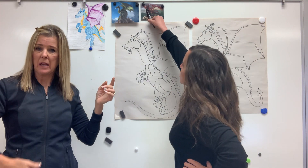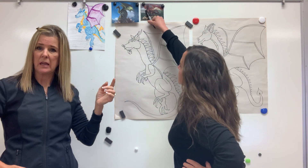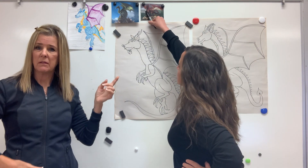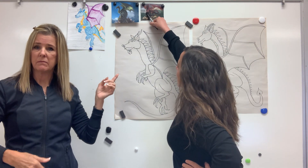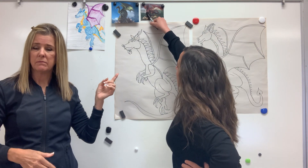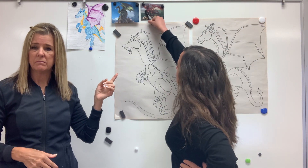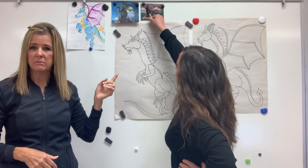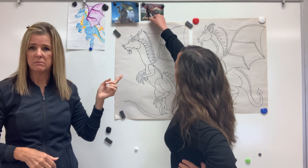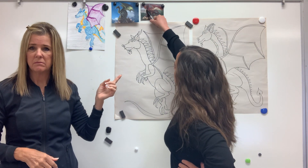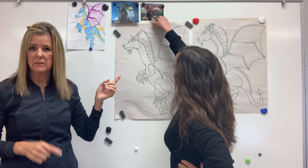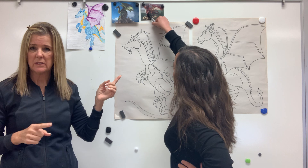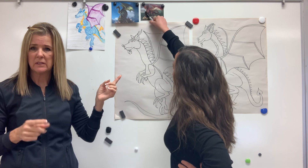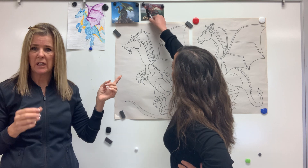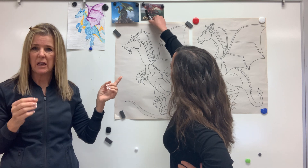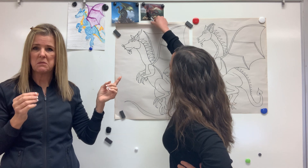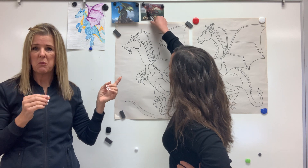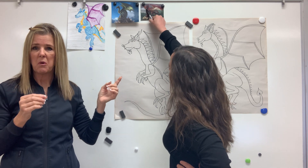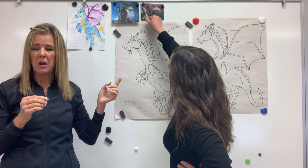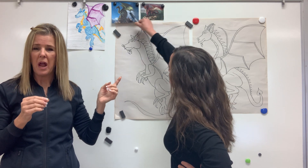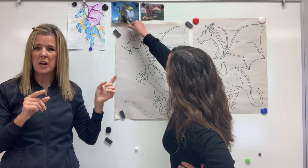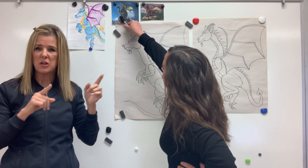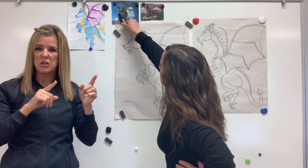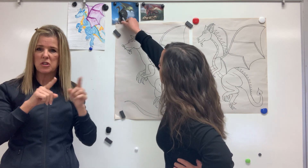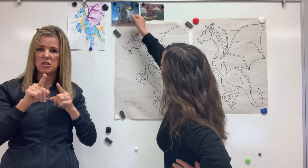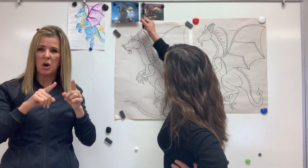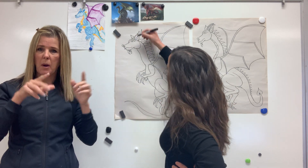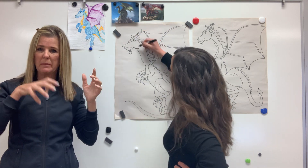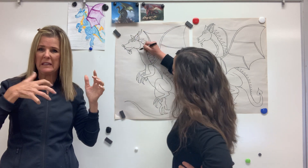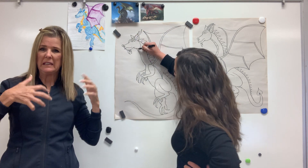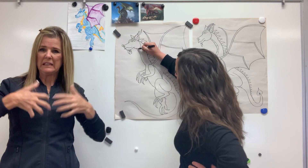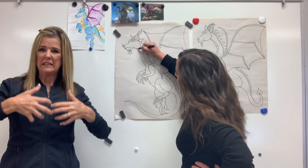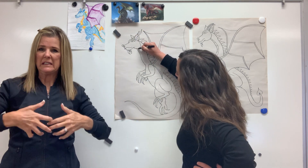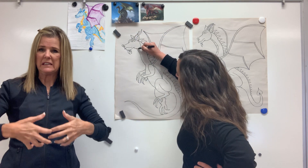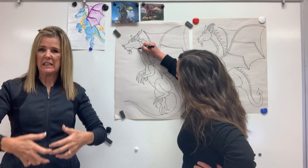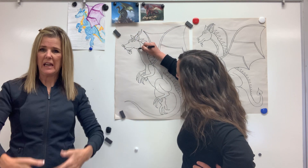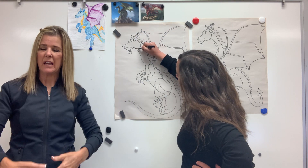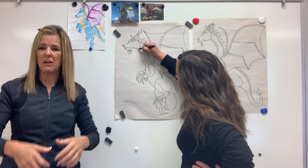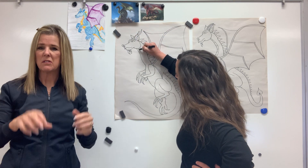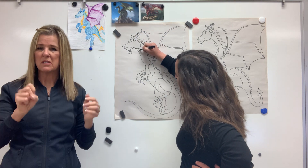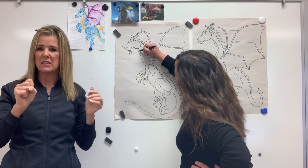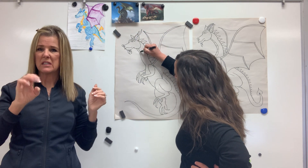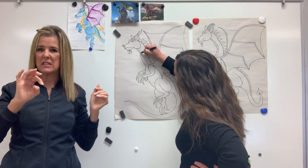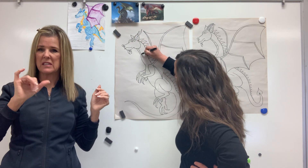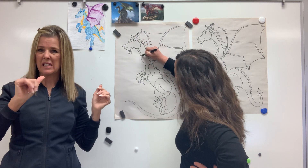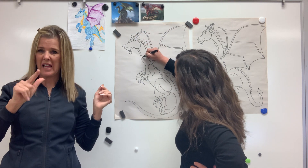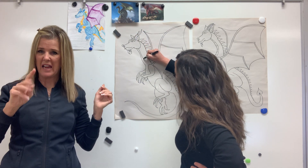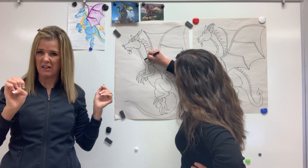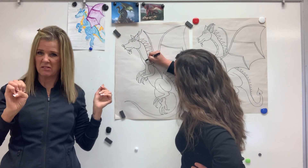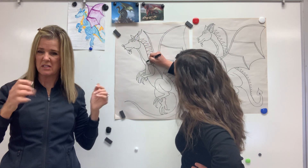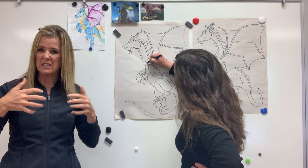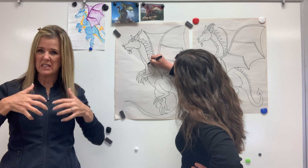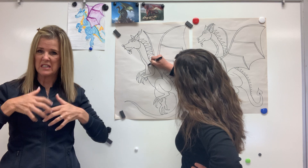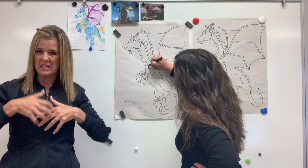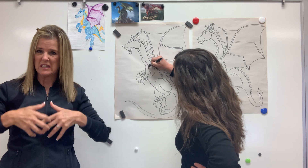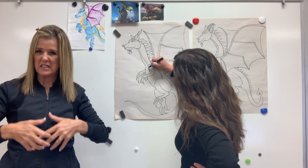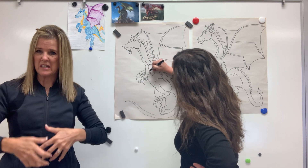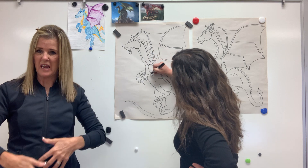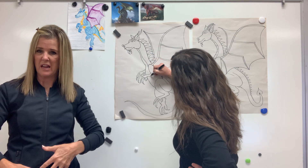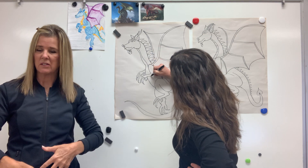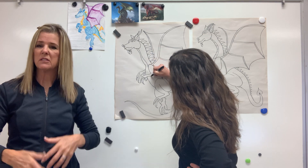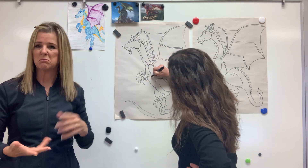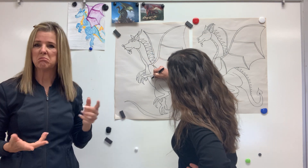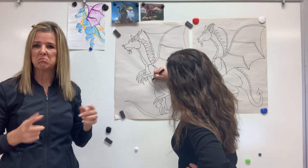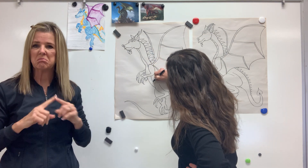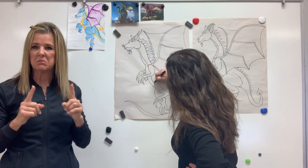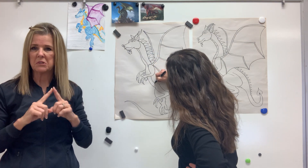could do more. This guy has more like kind of sharp, pointier scales along his belly, but a lot of times they do have different sort of a